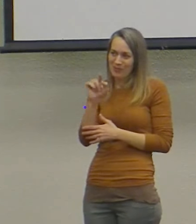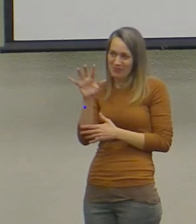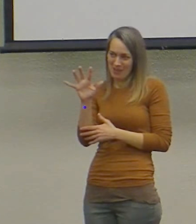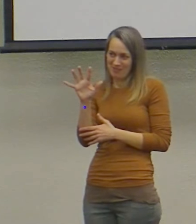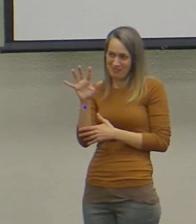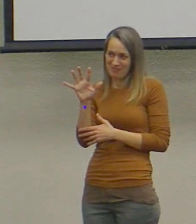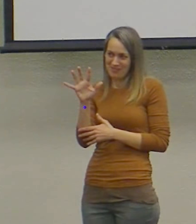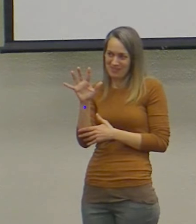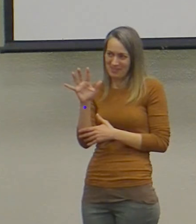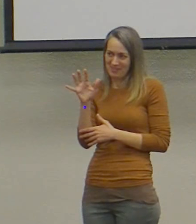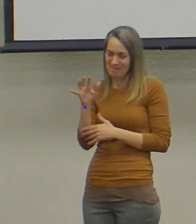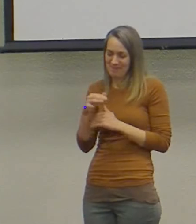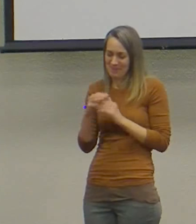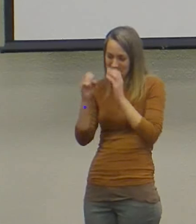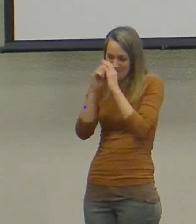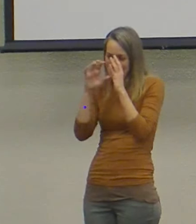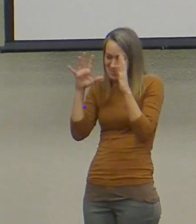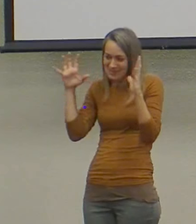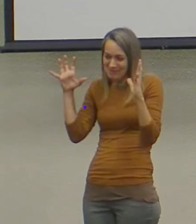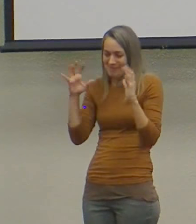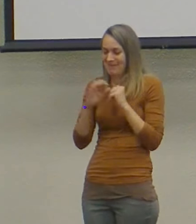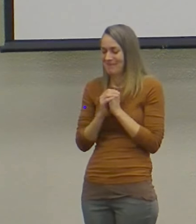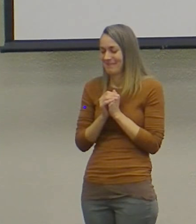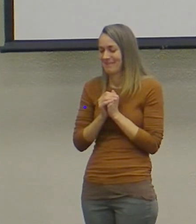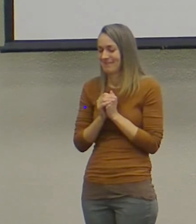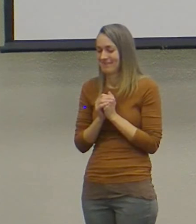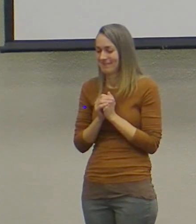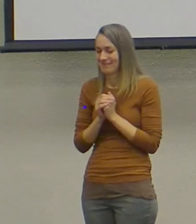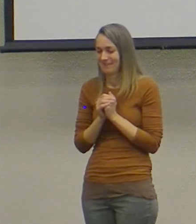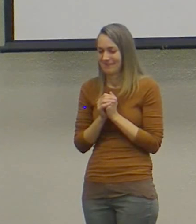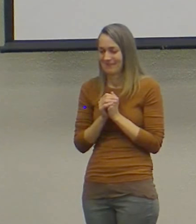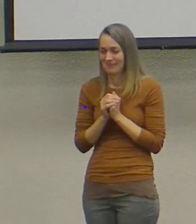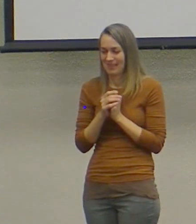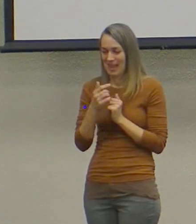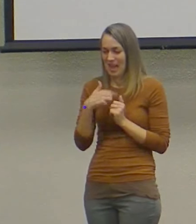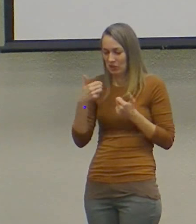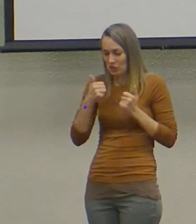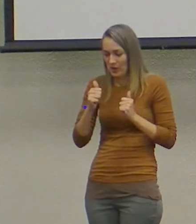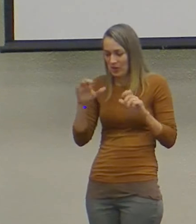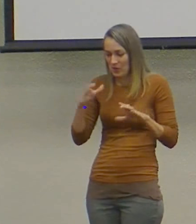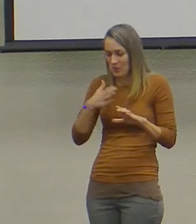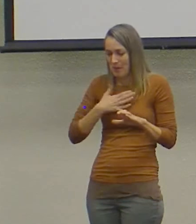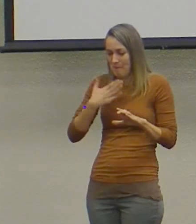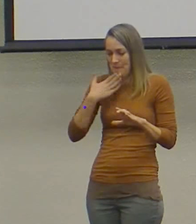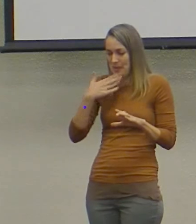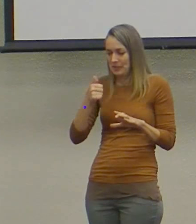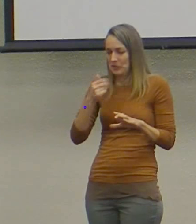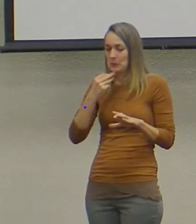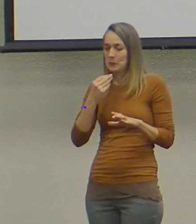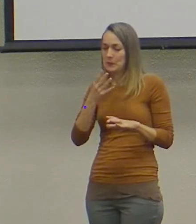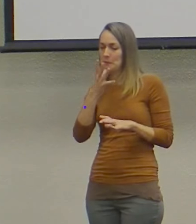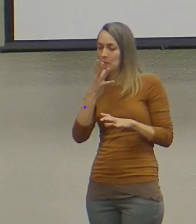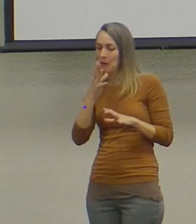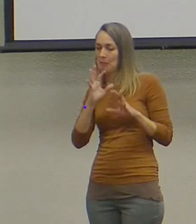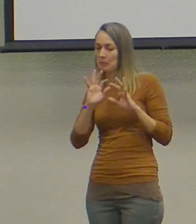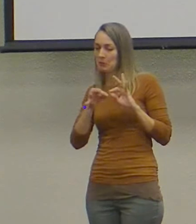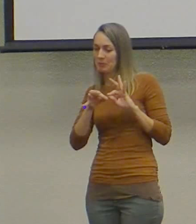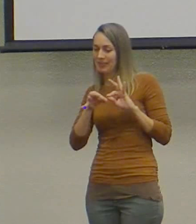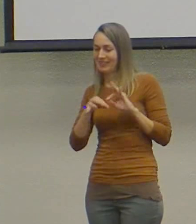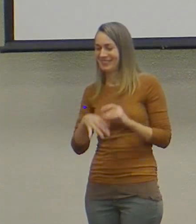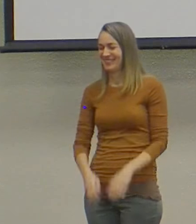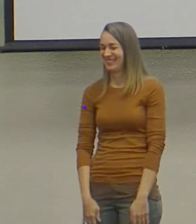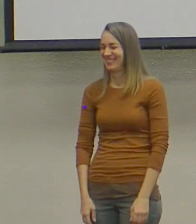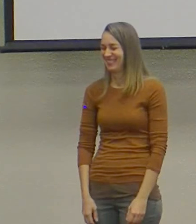right? And I'll try to pull out my best Jewish mother interpretation here. But you can